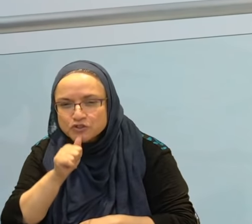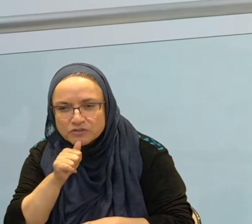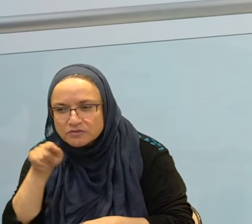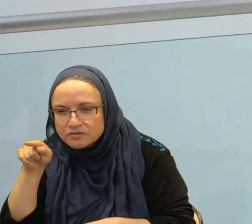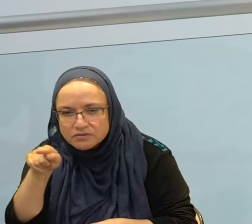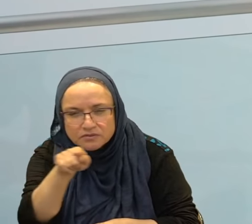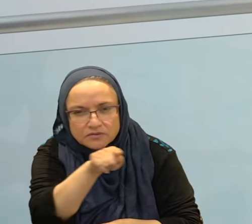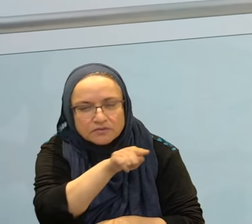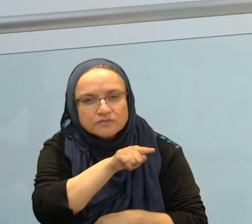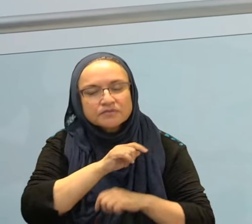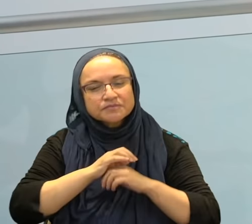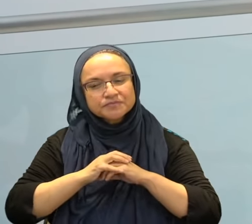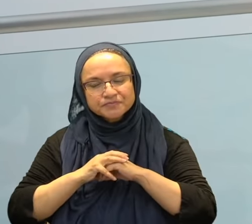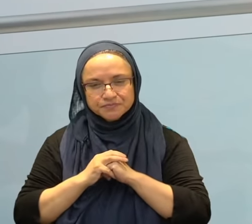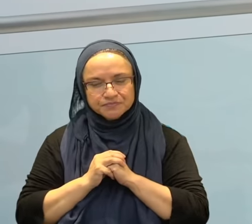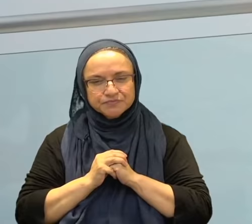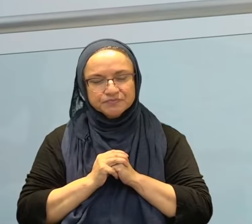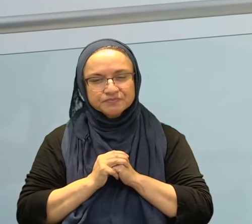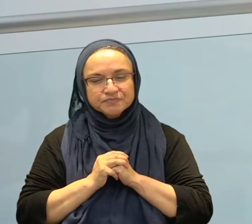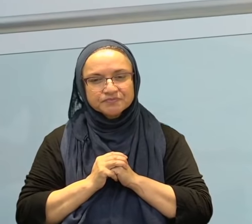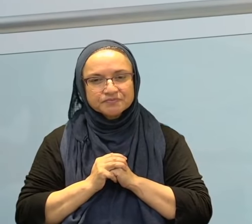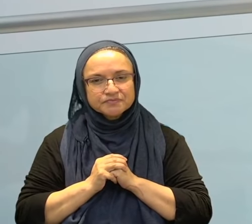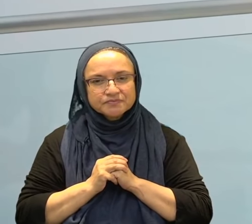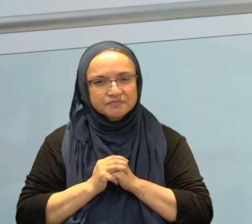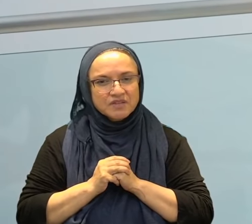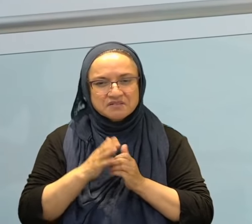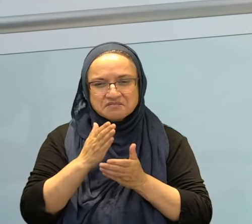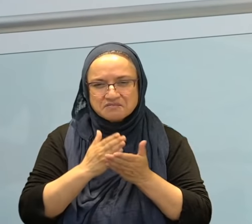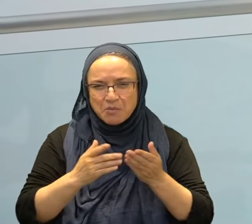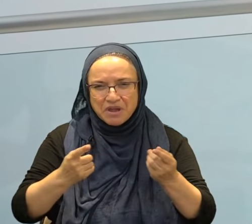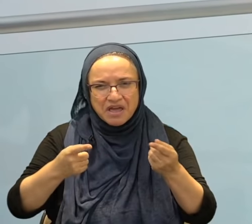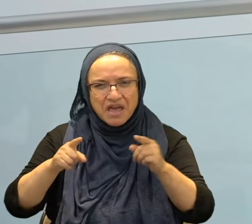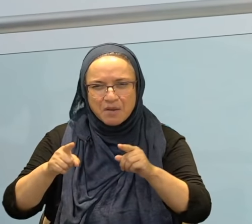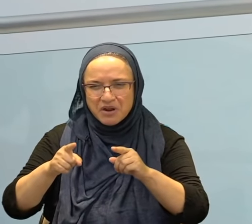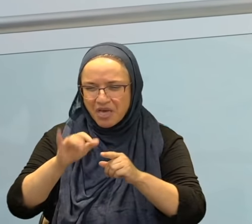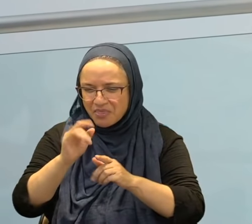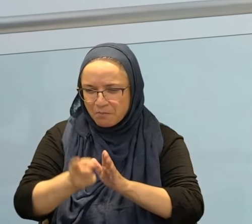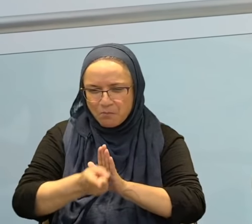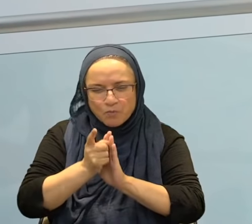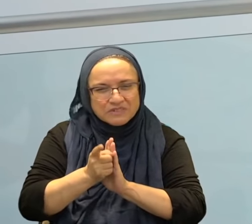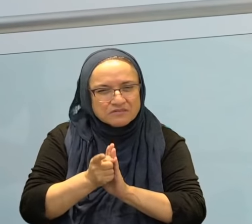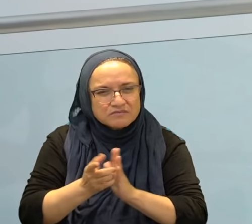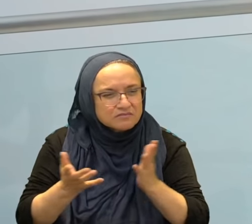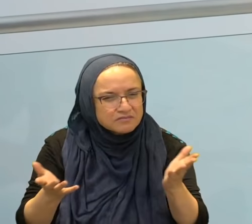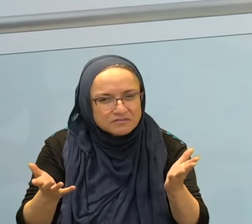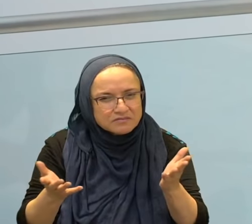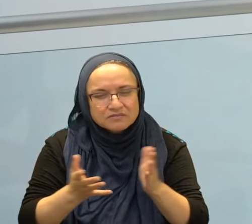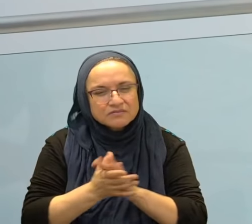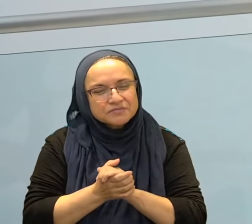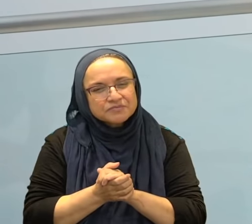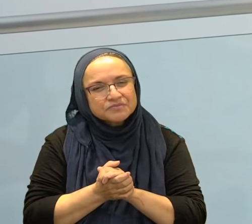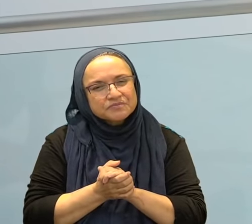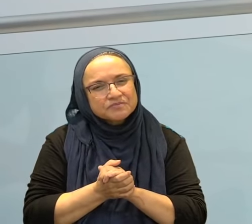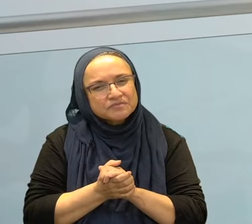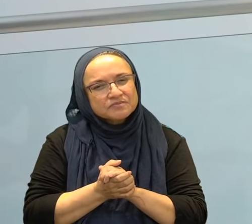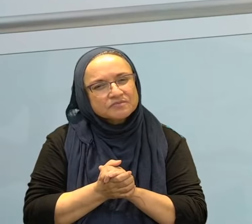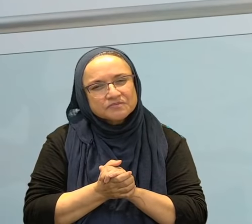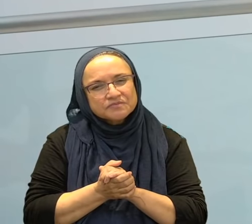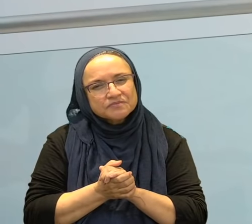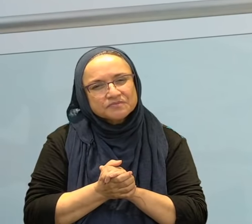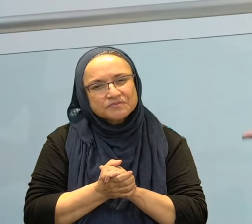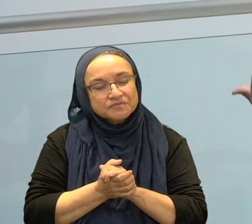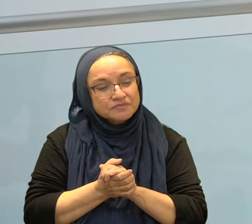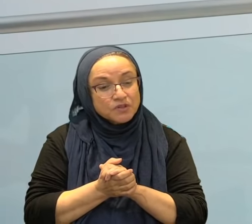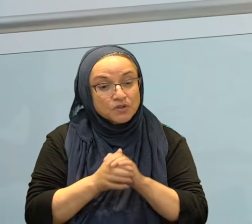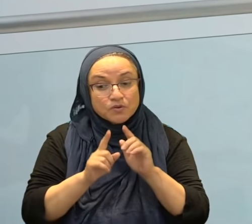in that once-ina-lifetime moment, once a lifetime hardship with a once-ina-lifetime patience,